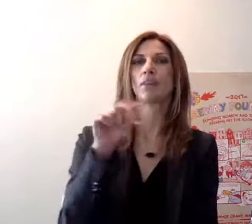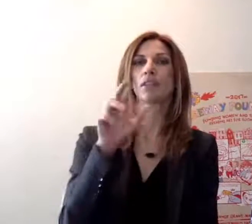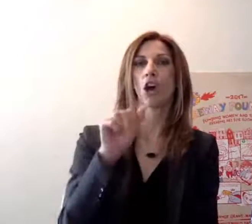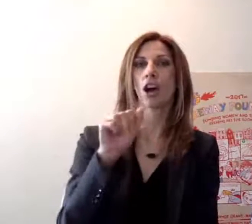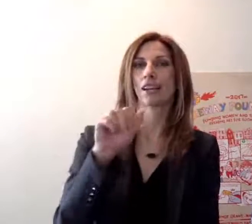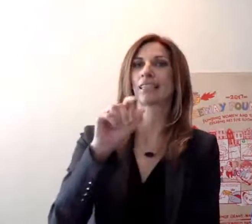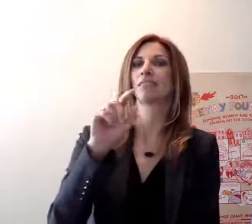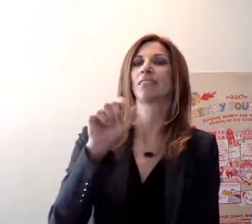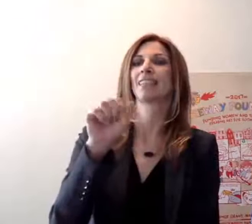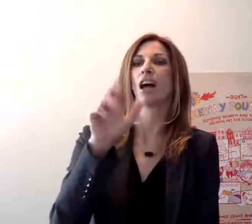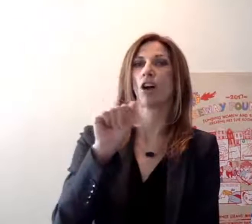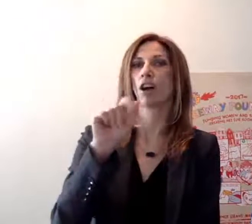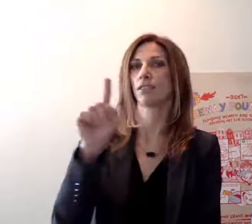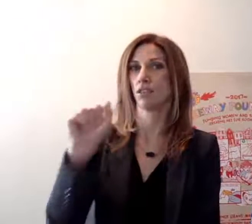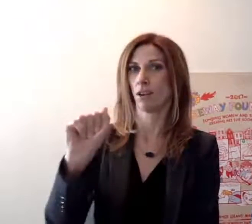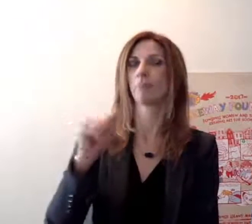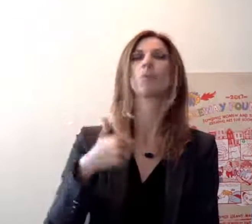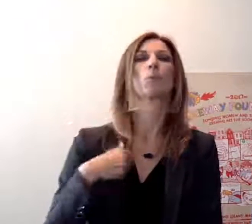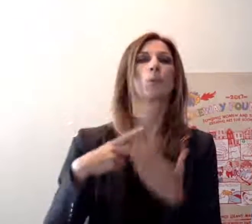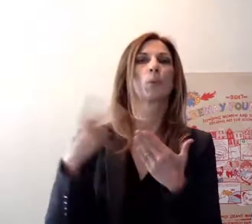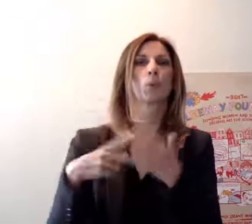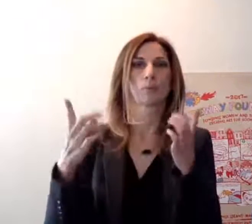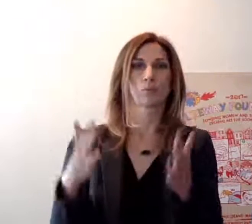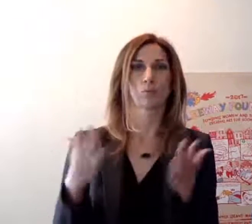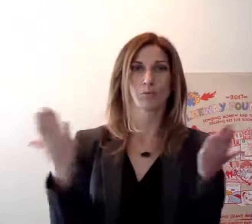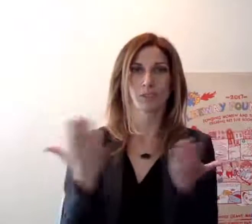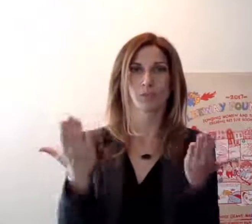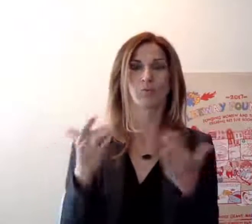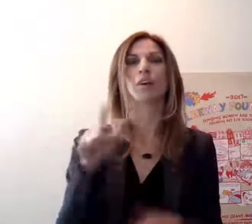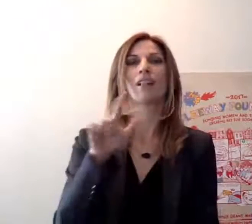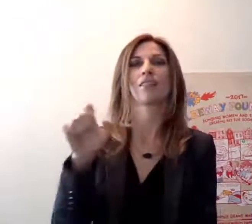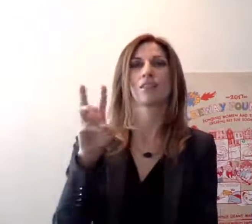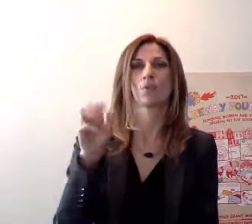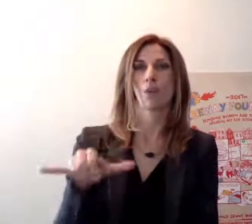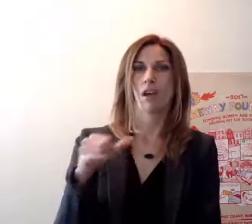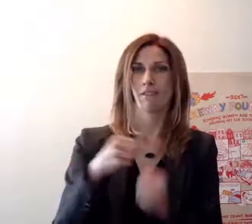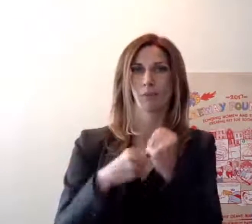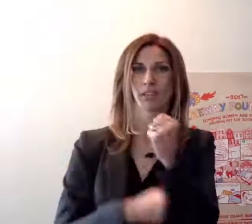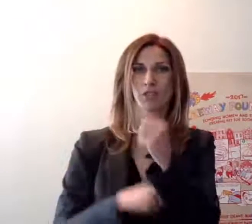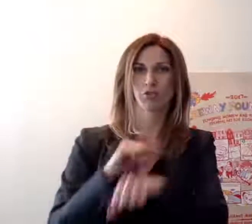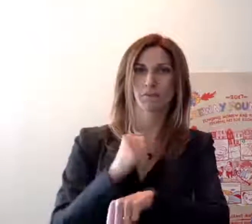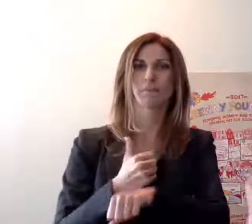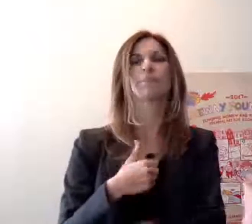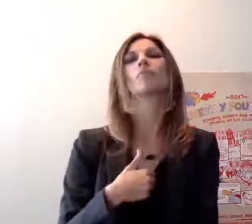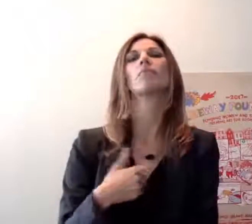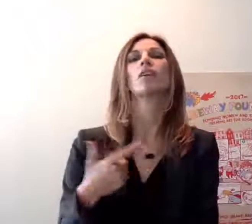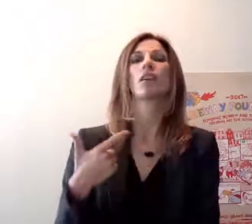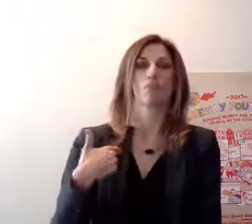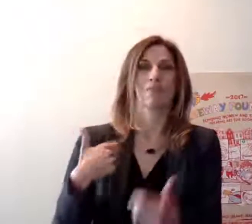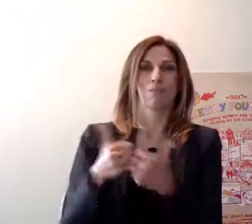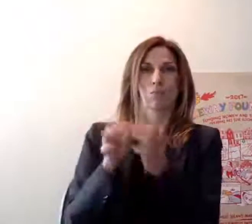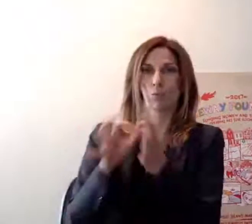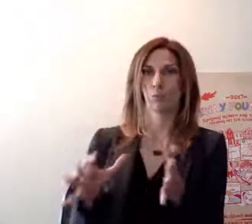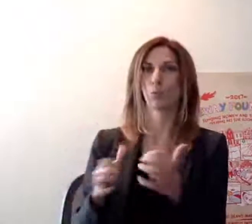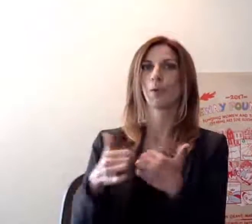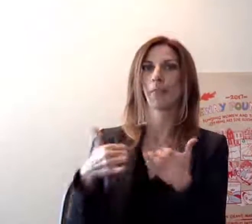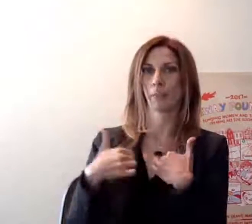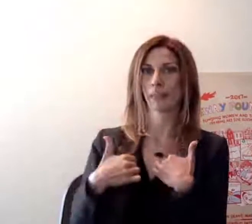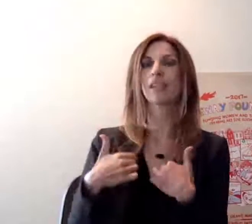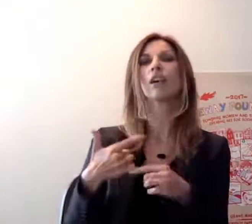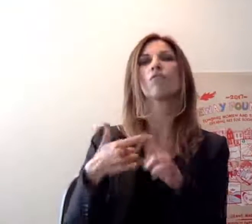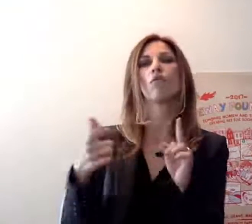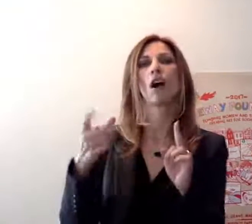Zia, and I'm the program director here at the Leeway Foundation, and I'm being joined by an interpreter